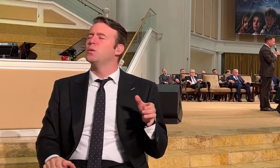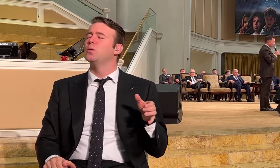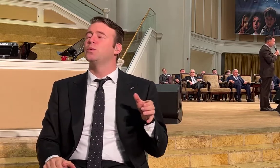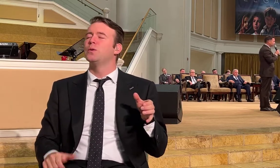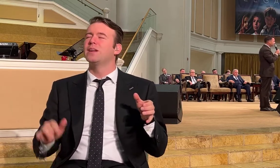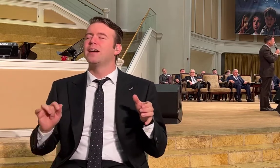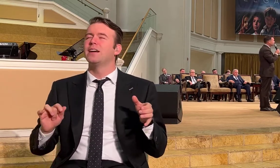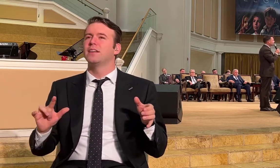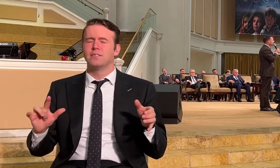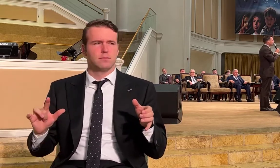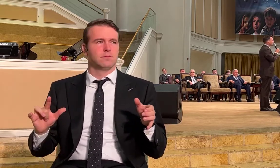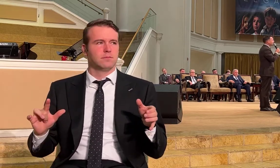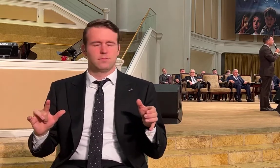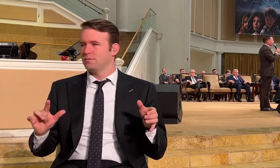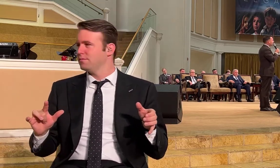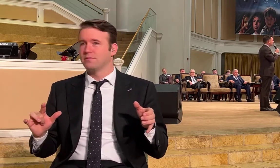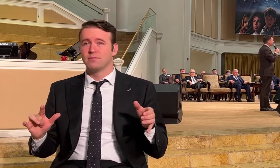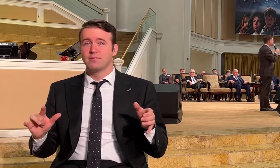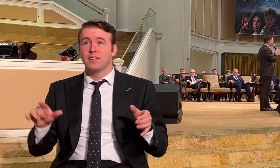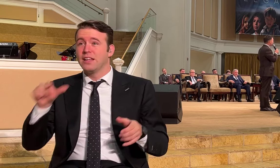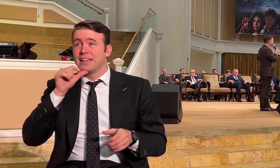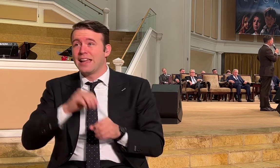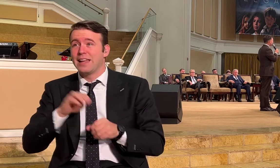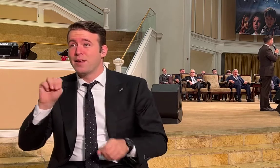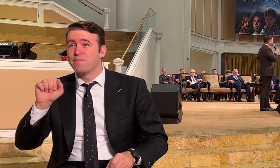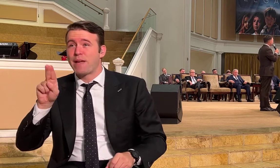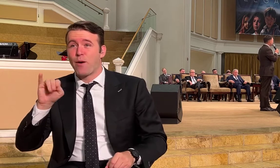Now open your eyes. You're not in the alley.